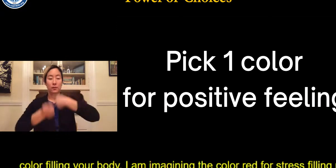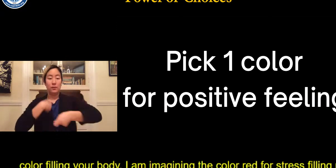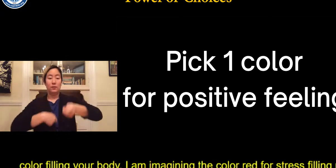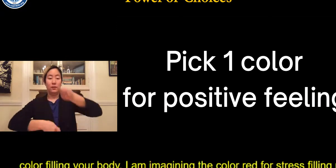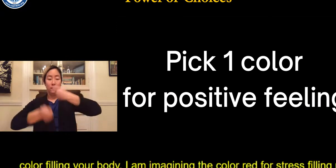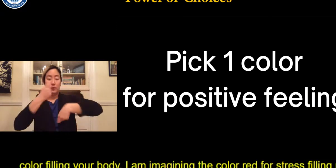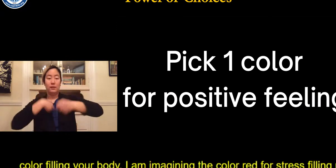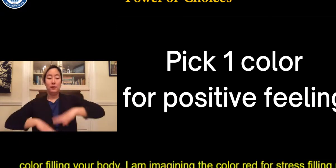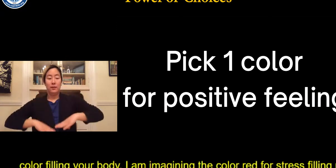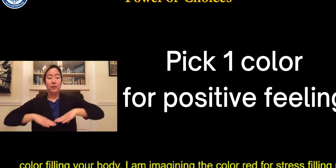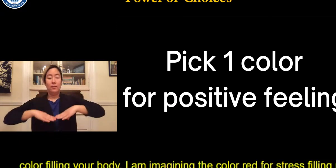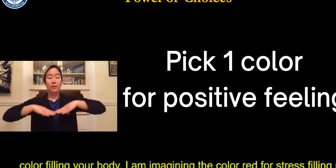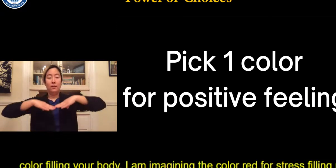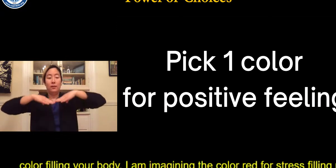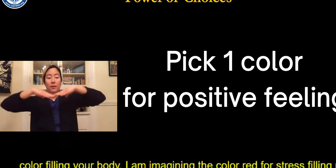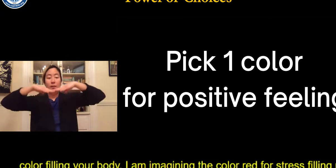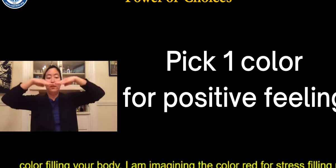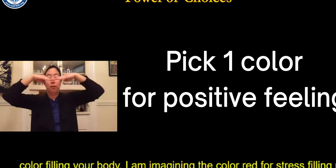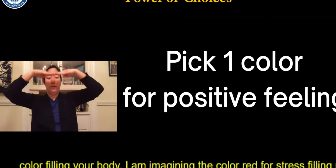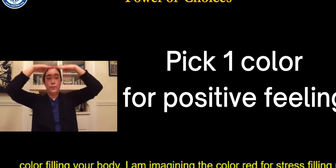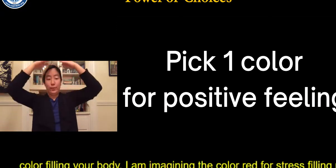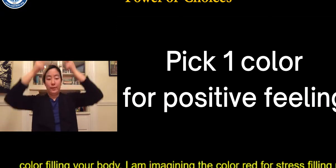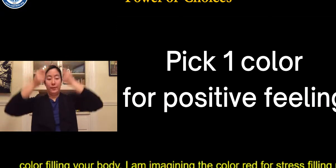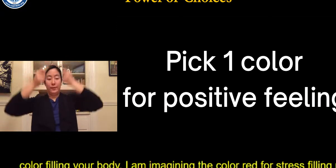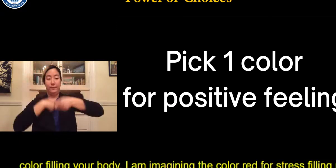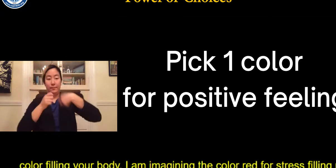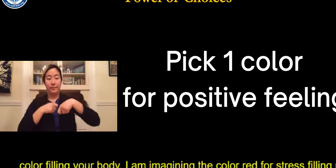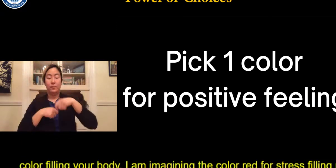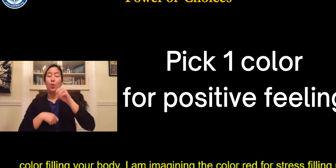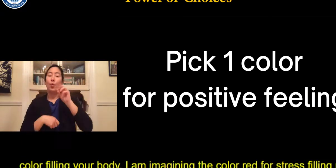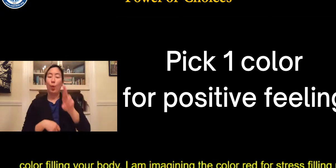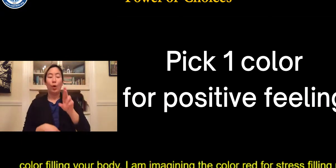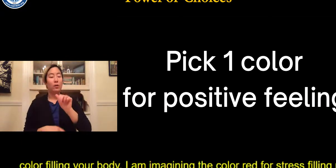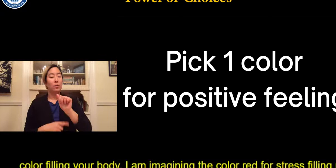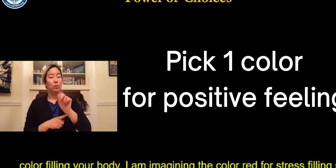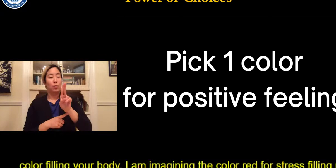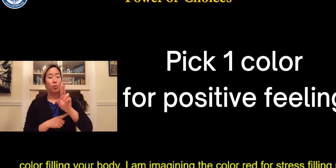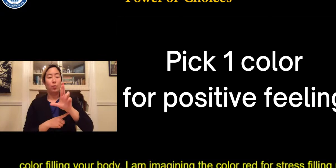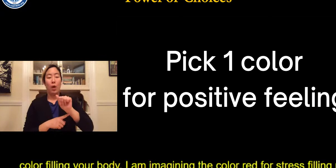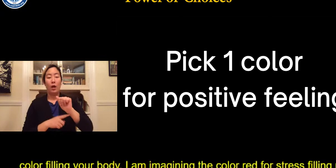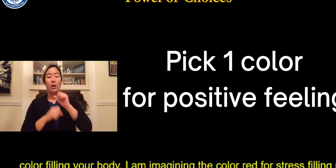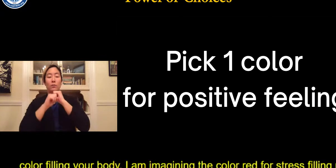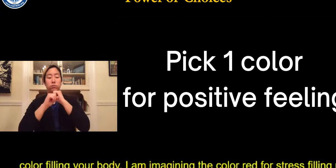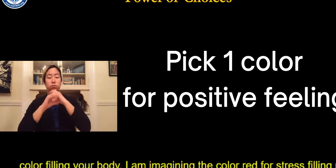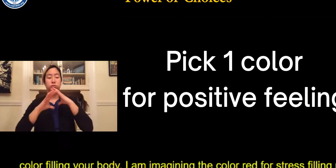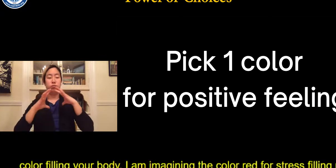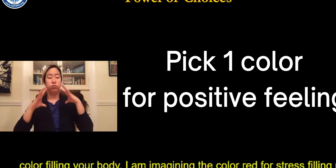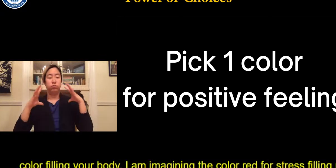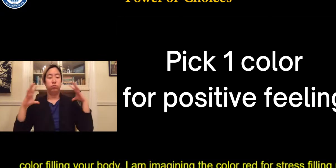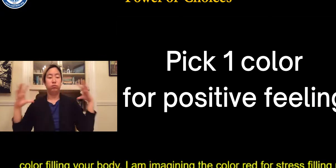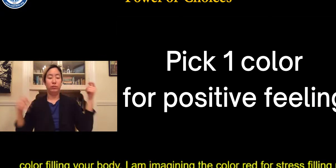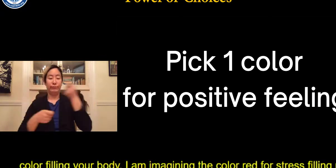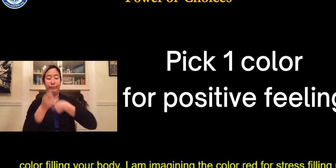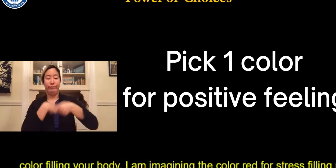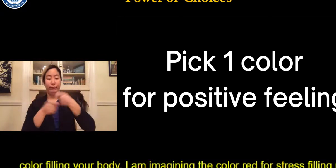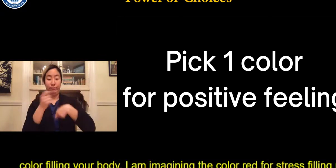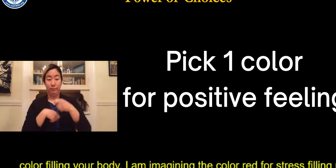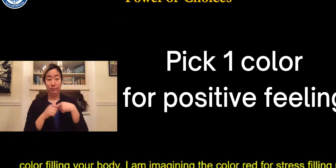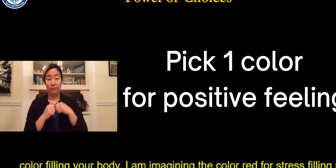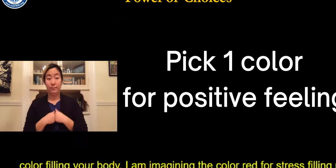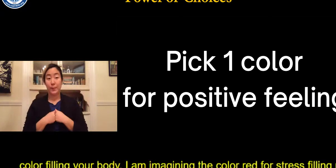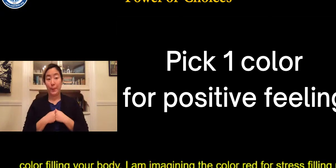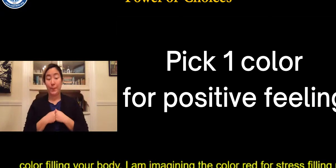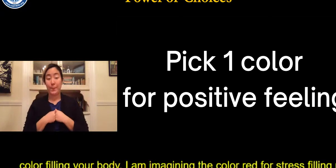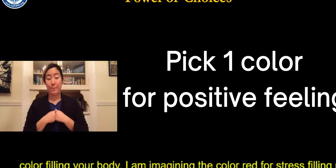am going to be inhaling more and more purple. And then when I exhale, I'm going to think of that negative color. And with each breath of air that